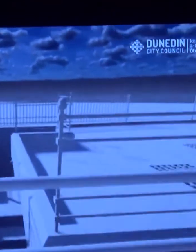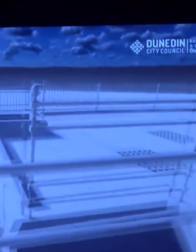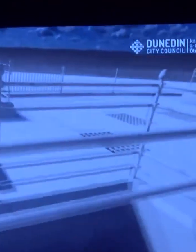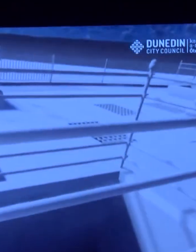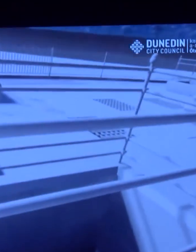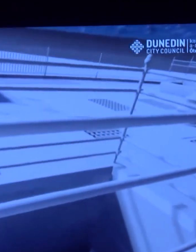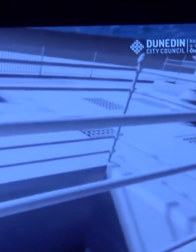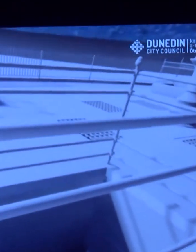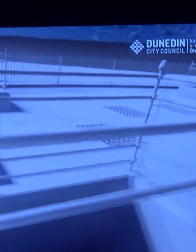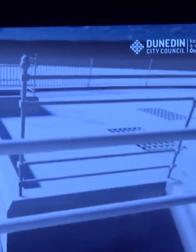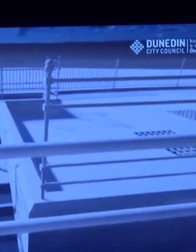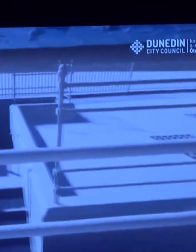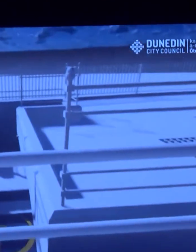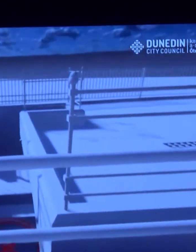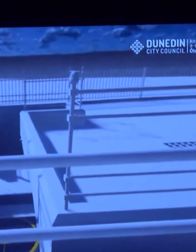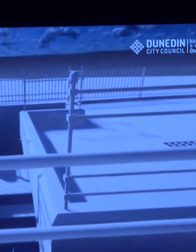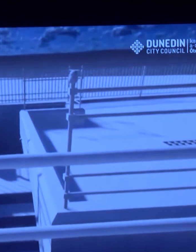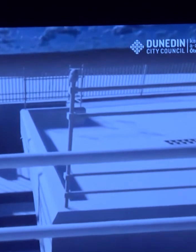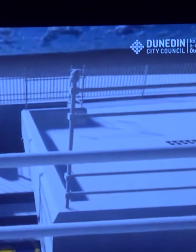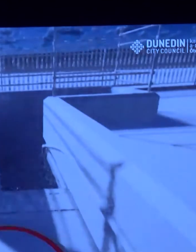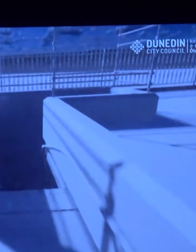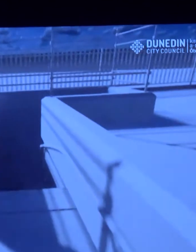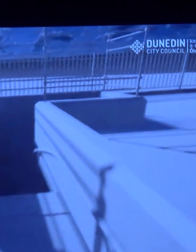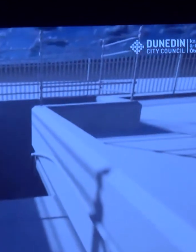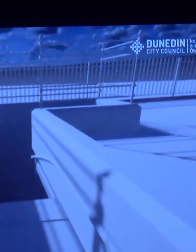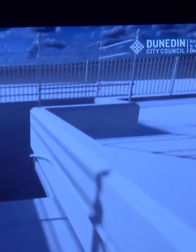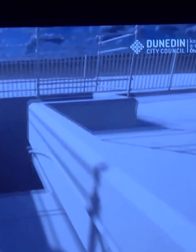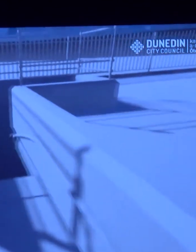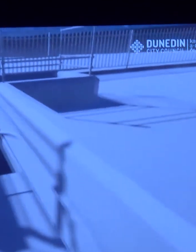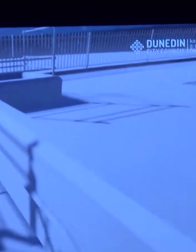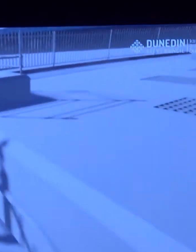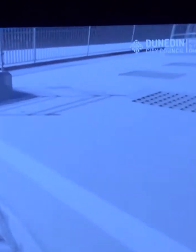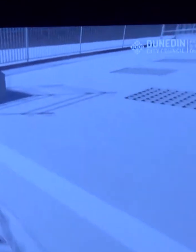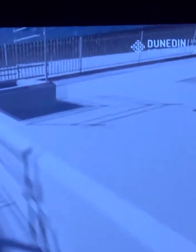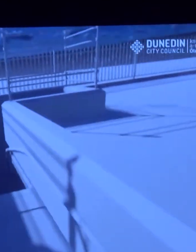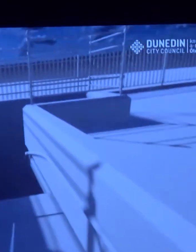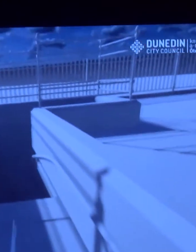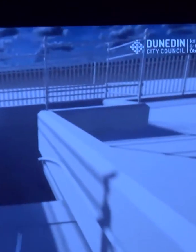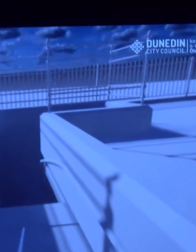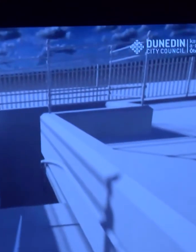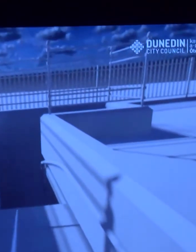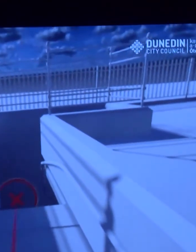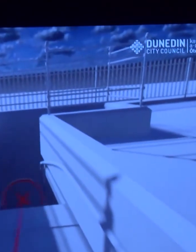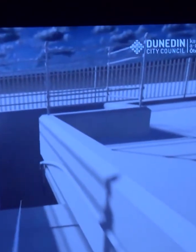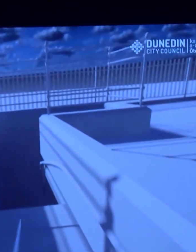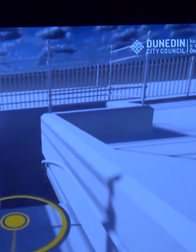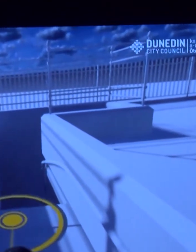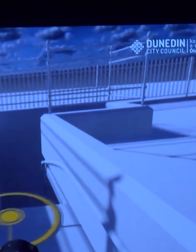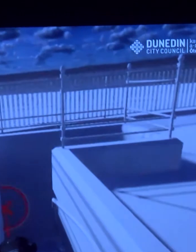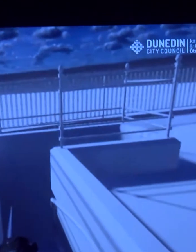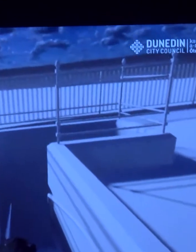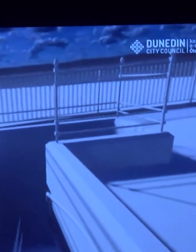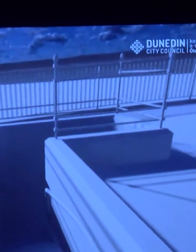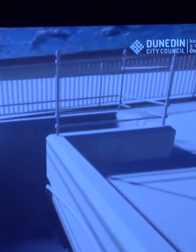it. We have publicised this through the DCC Facebook page to show the public the type of thing we can do. It also